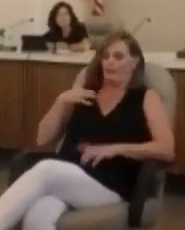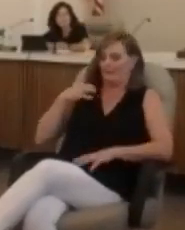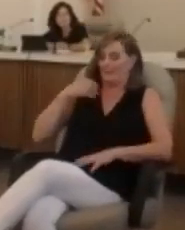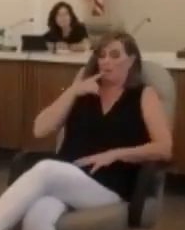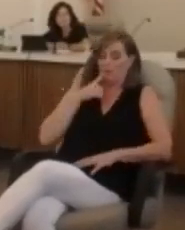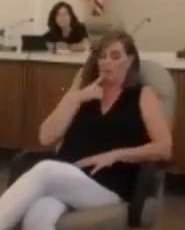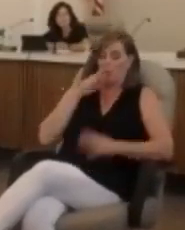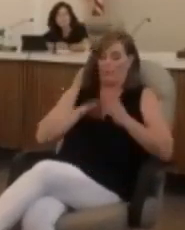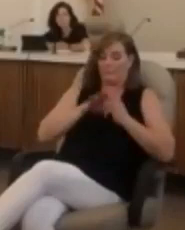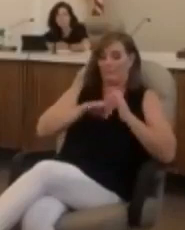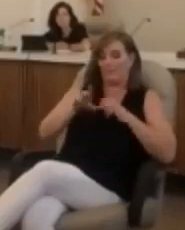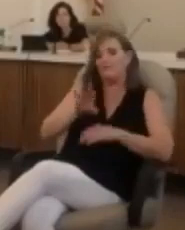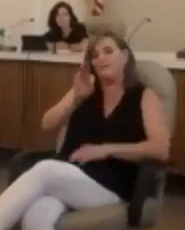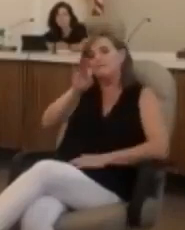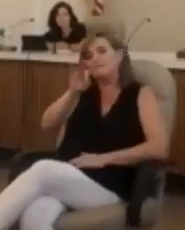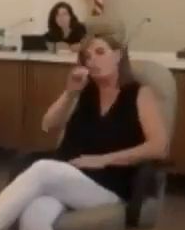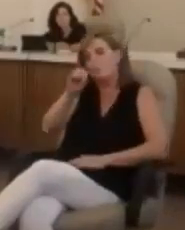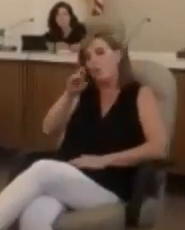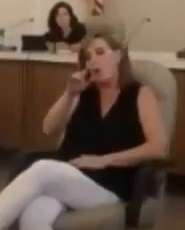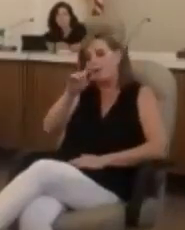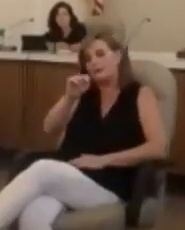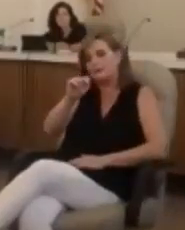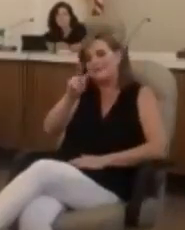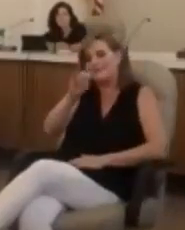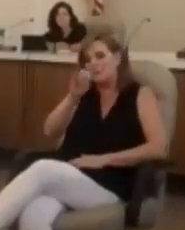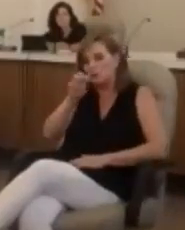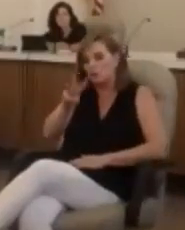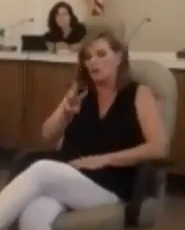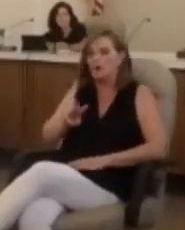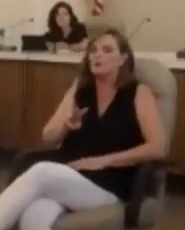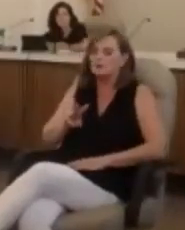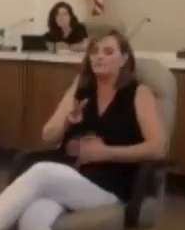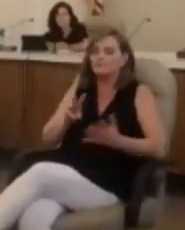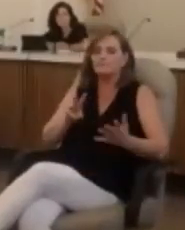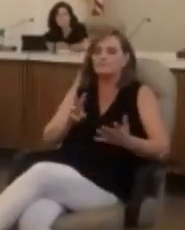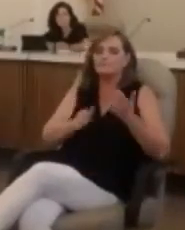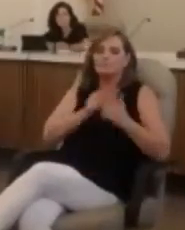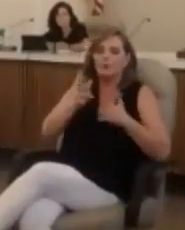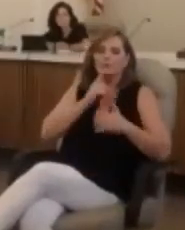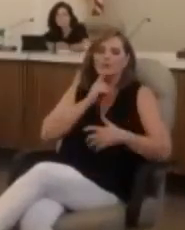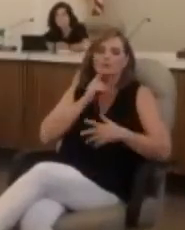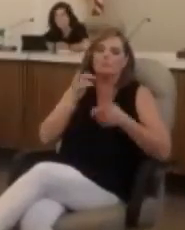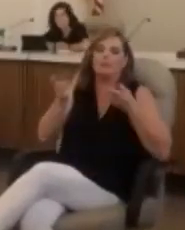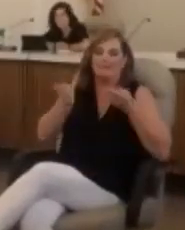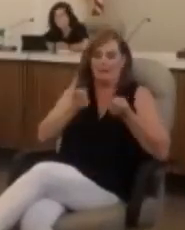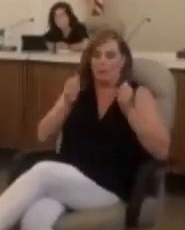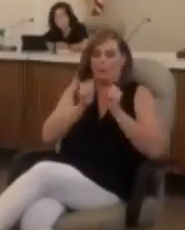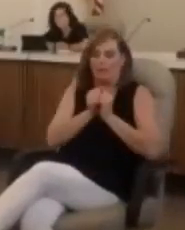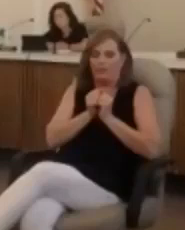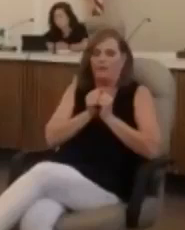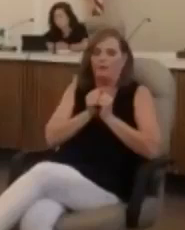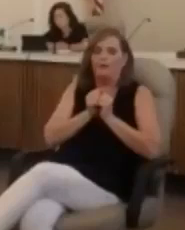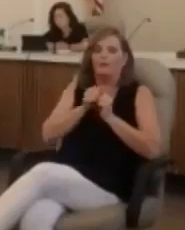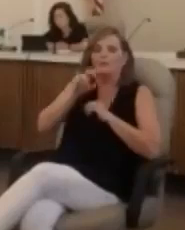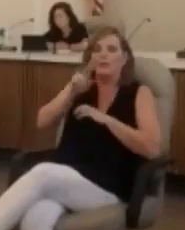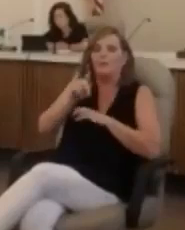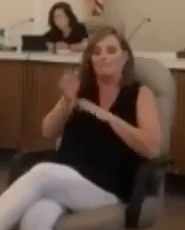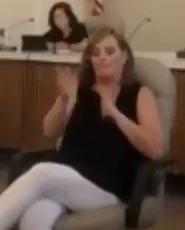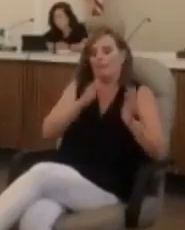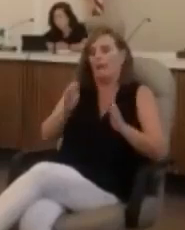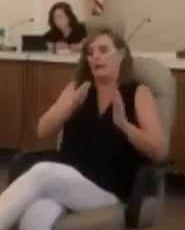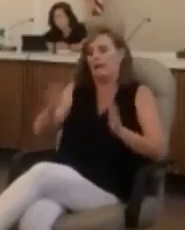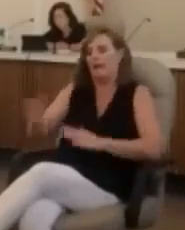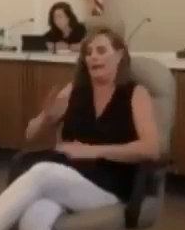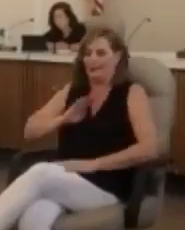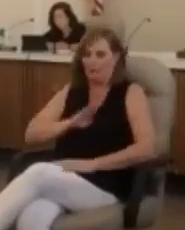of Forest View is largely being handled by the planning board as a subdivision application.